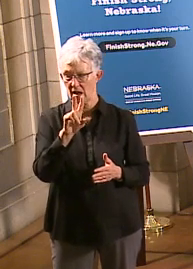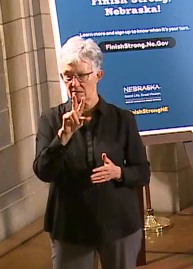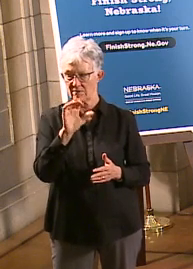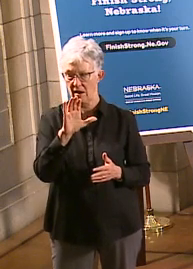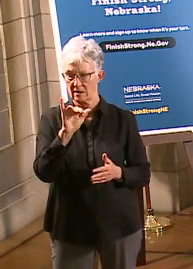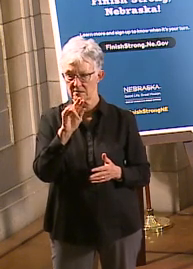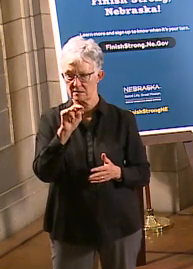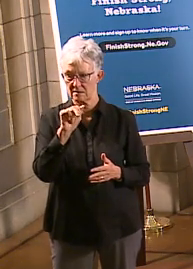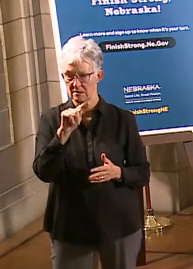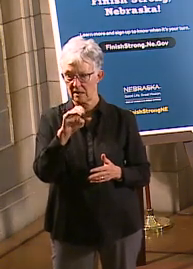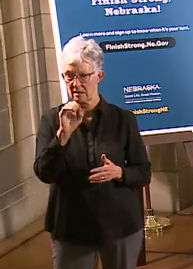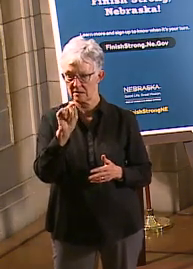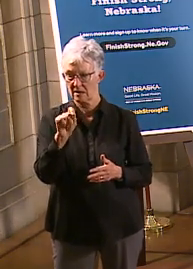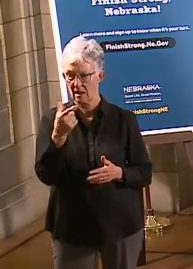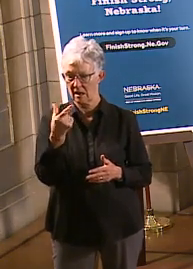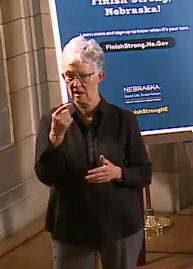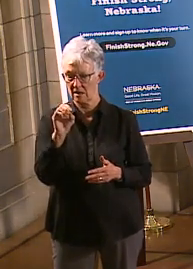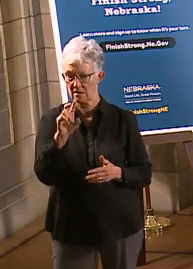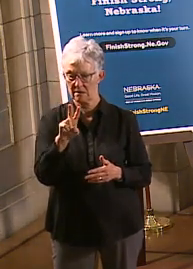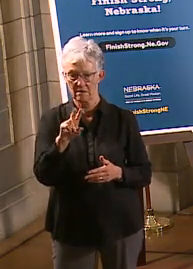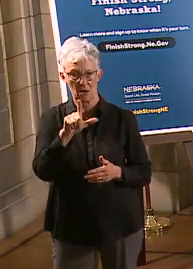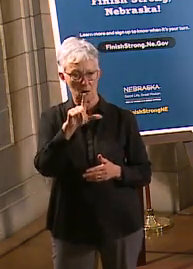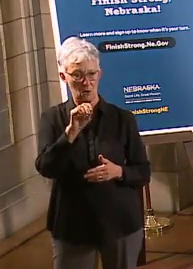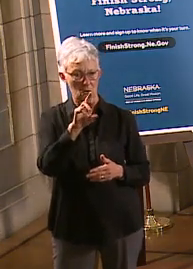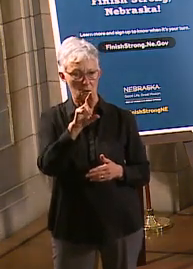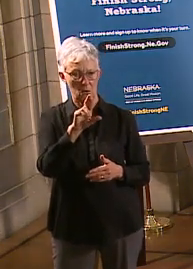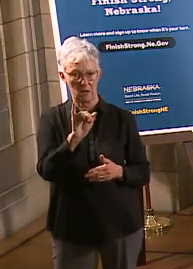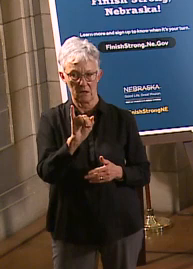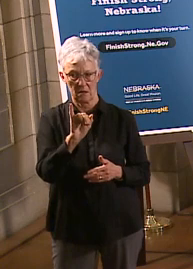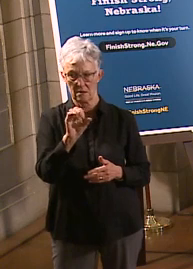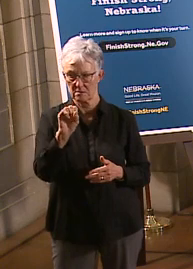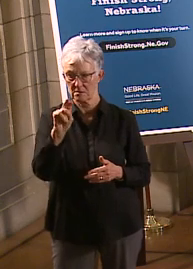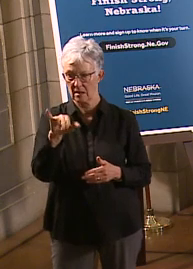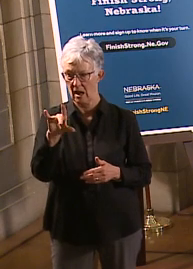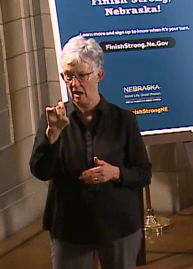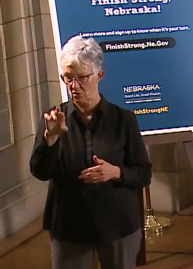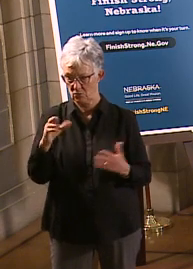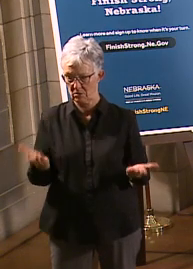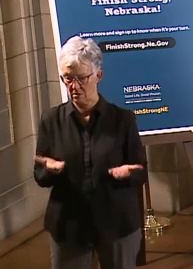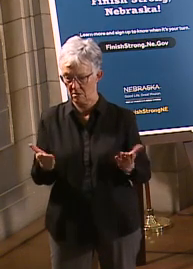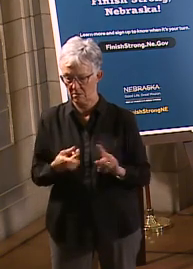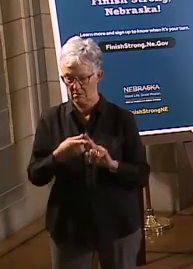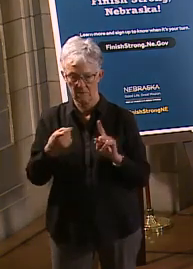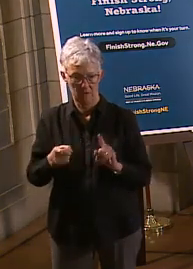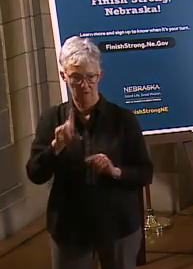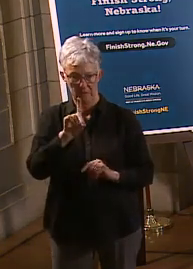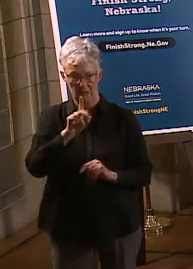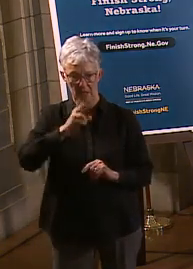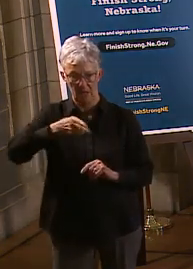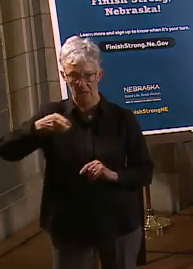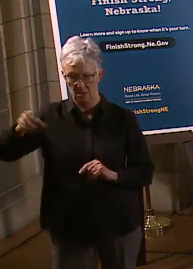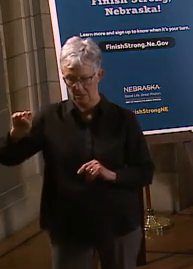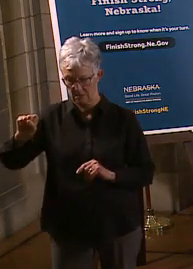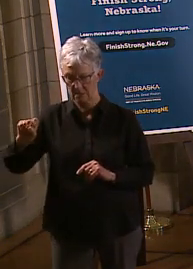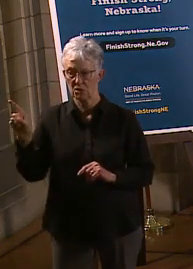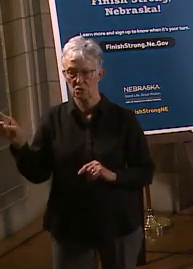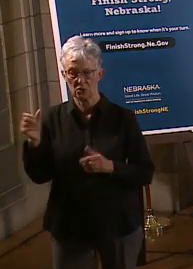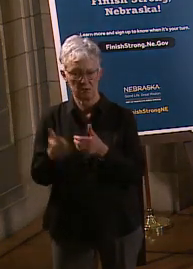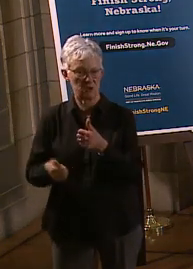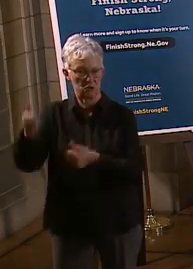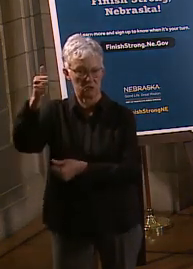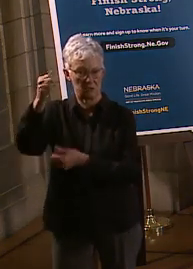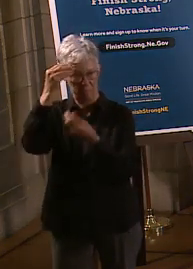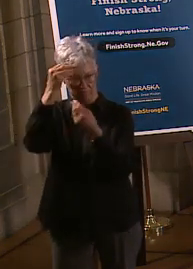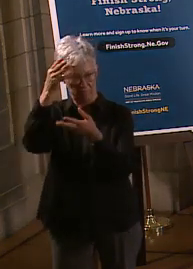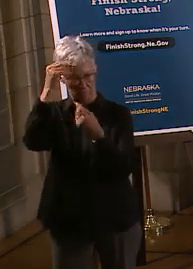inventory management and so forth. Lori Snyder is here from our Department of Health and Human Services. Lori is our Chief Information Officer, and so